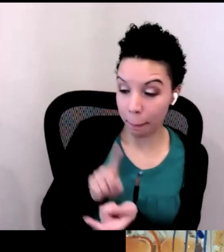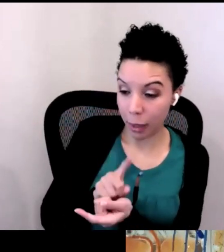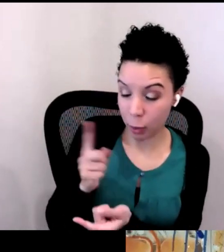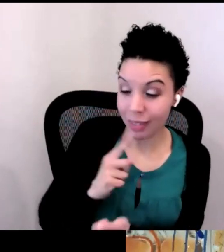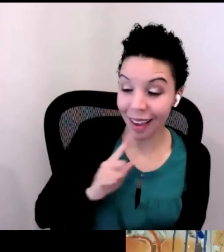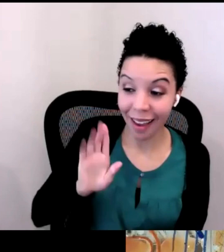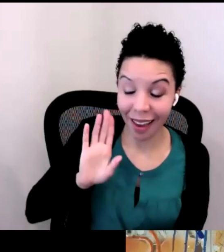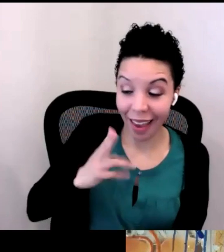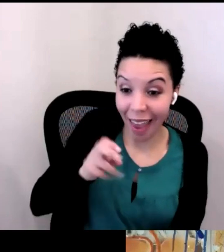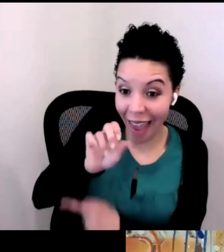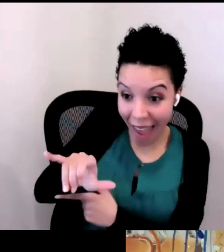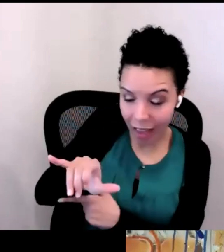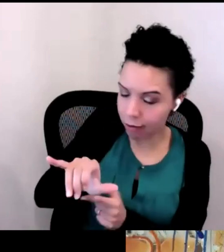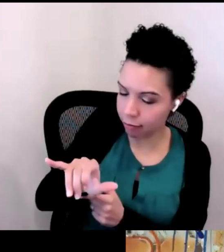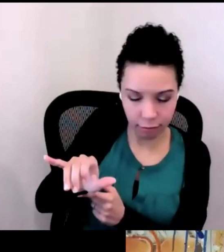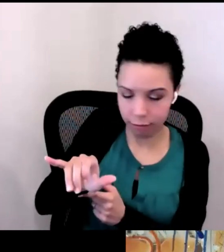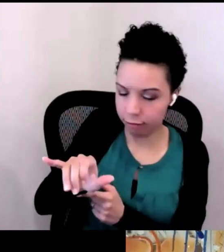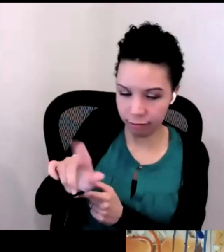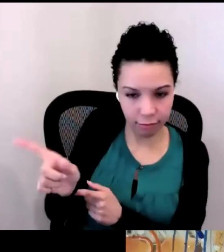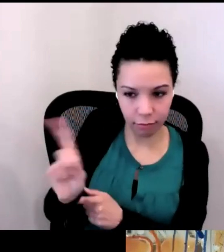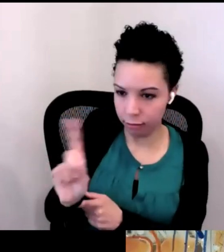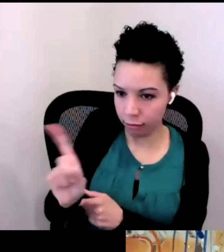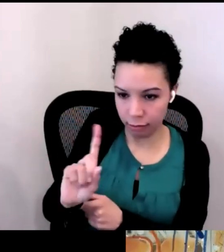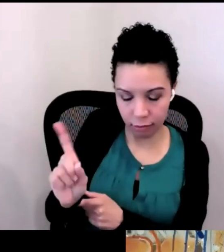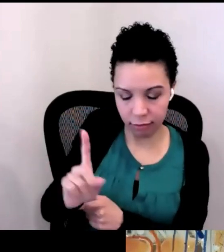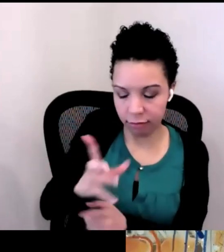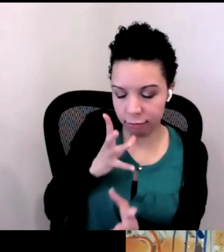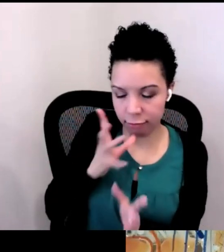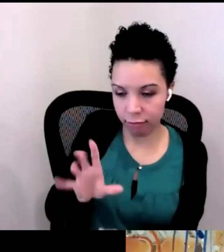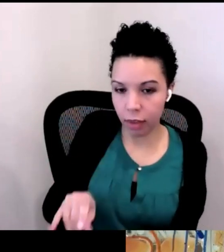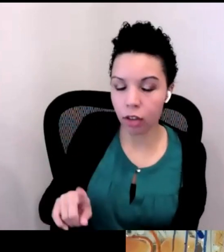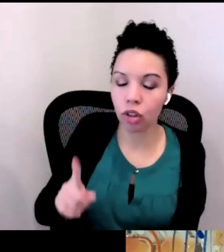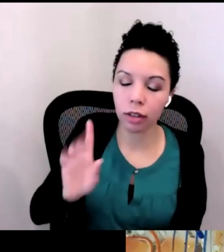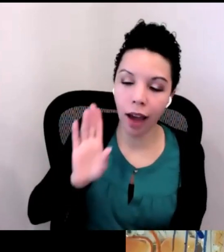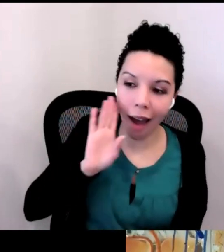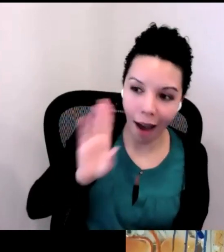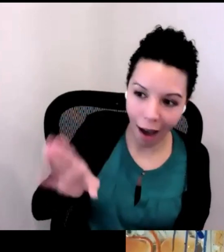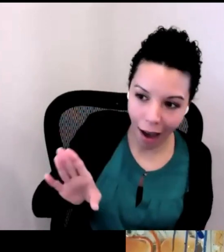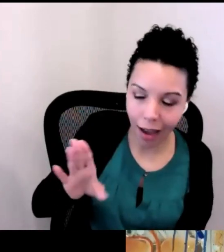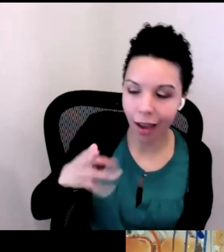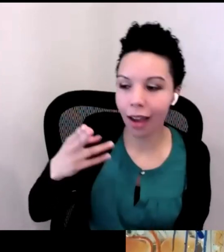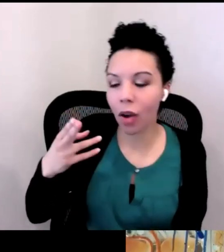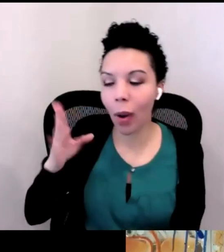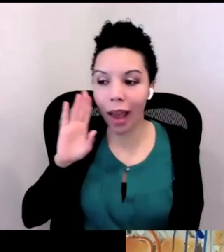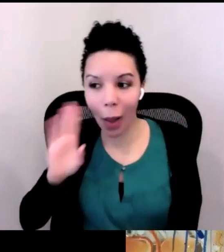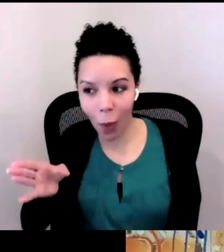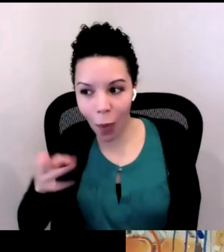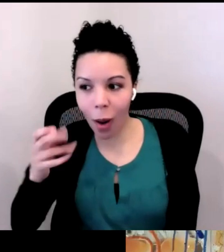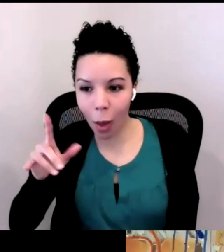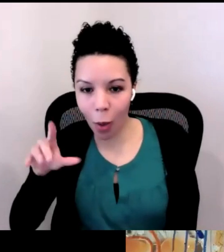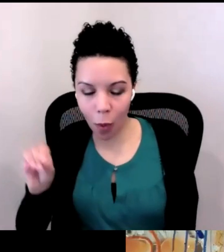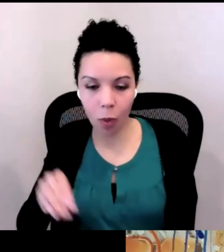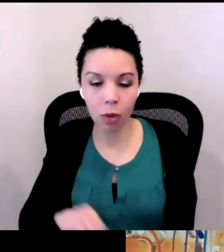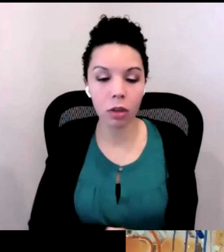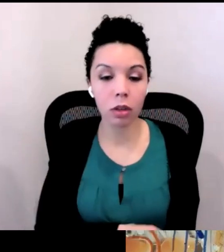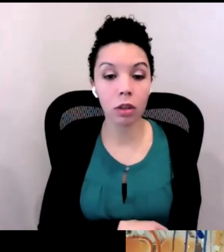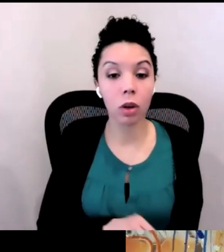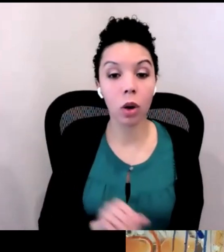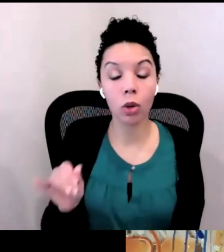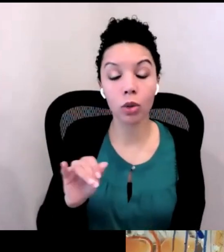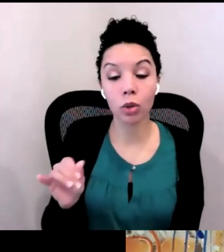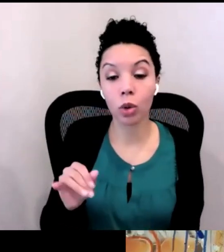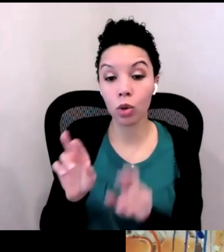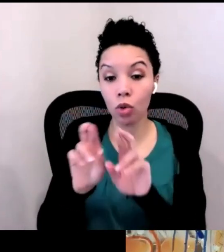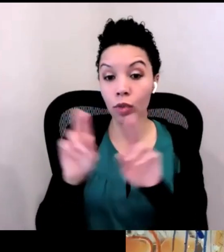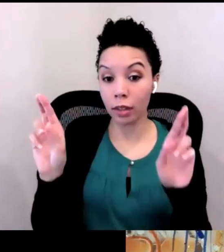or hello. That is a huge pet peeve of mine. And also when you're attaching your resume, a lot of us have our file on our computer